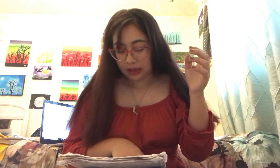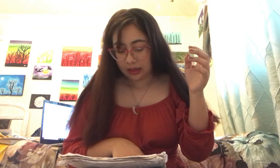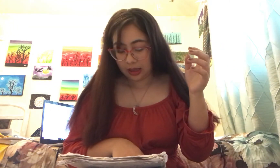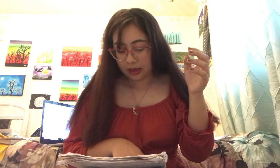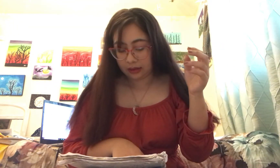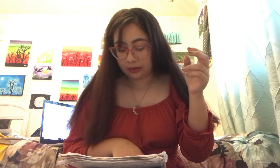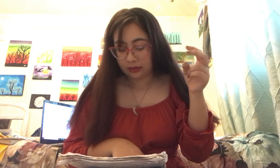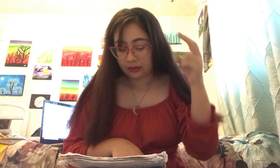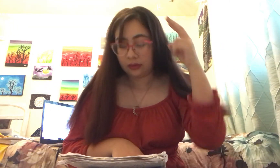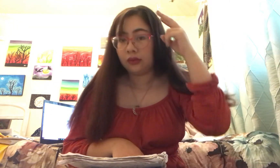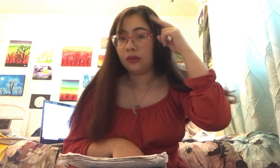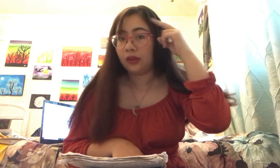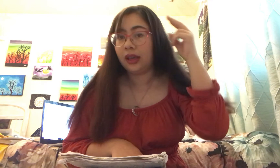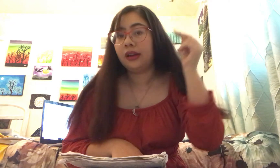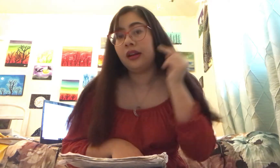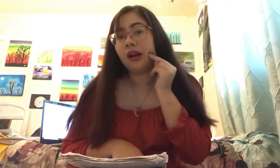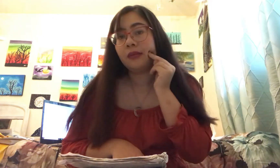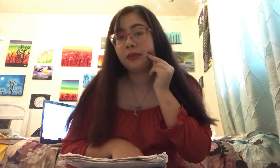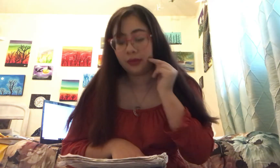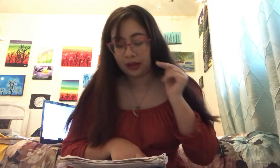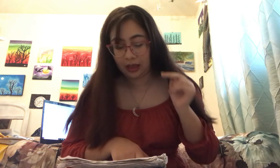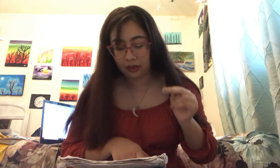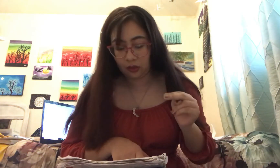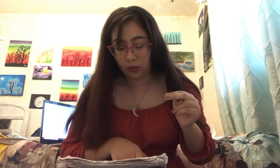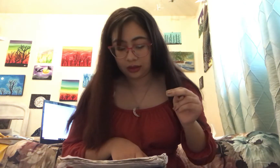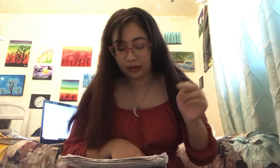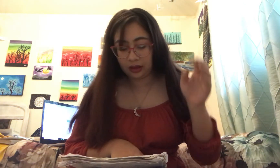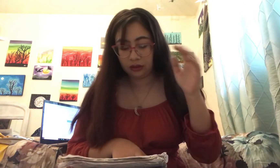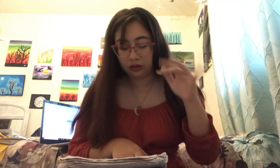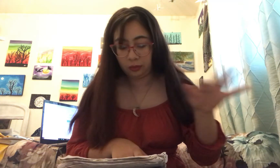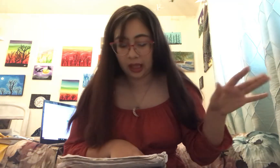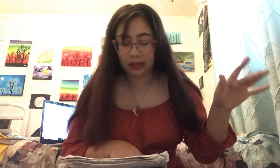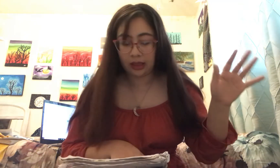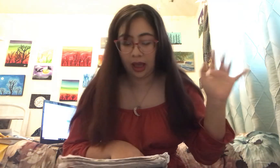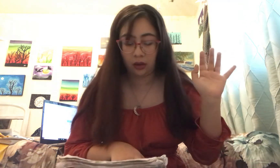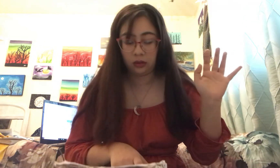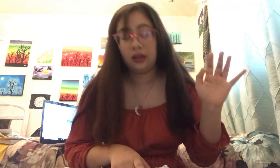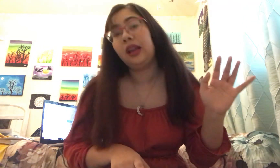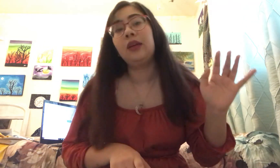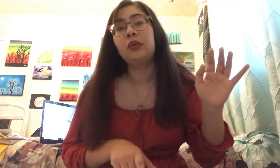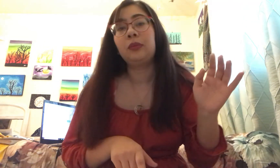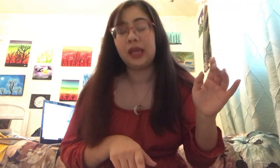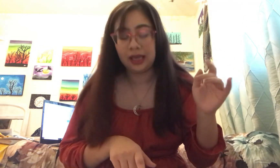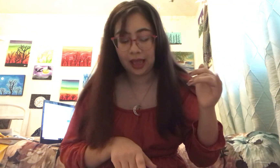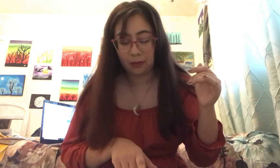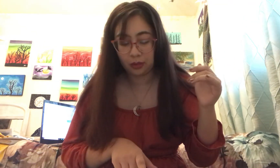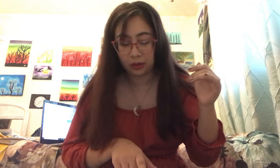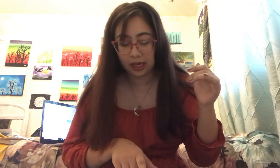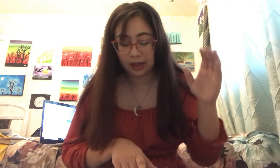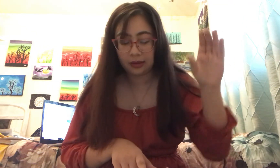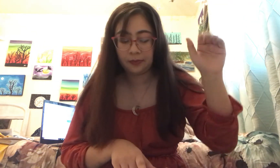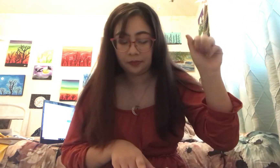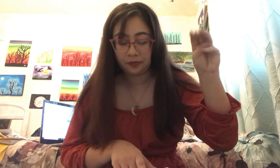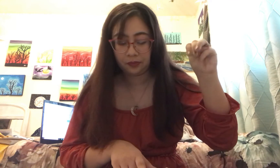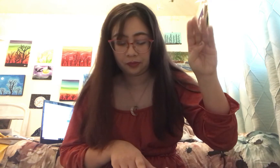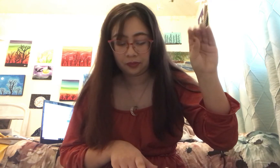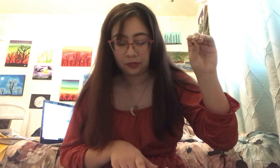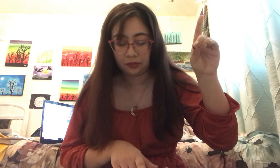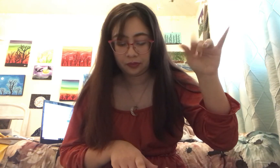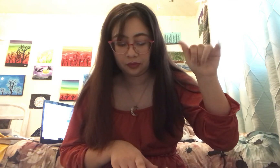and then Vietnam. And the ones that you'd spell out the name would be Cambodia,